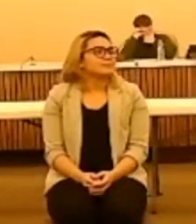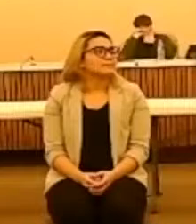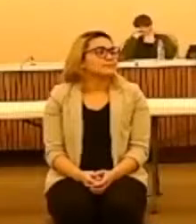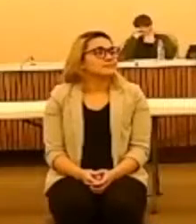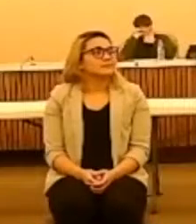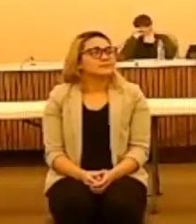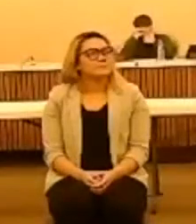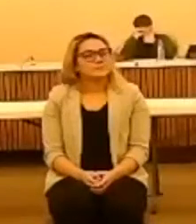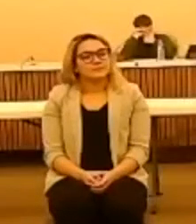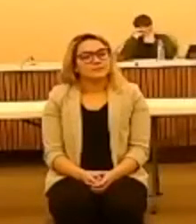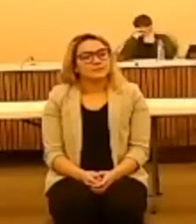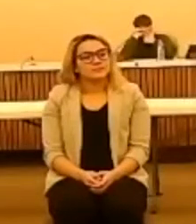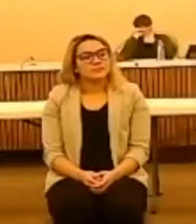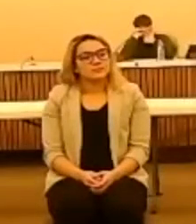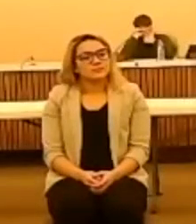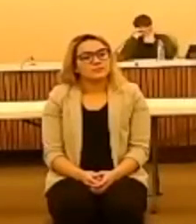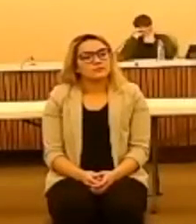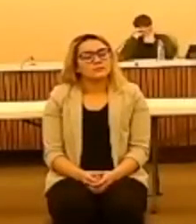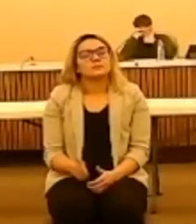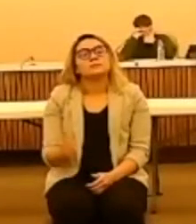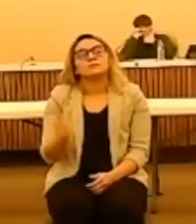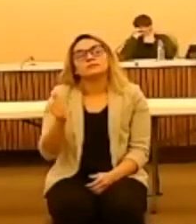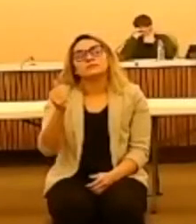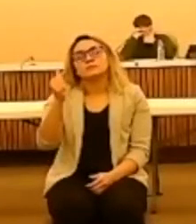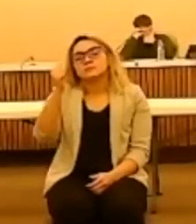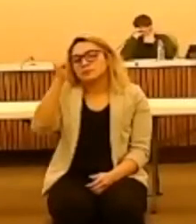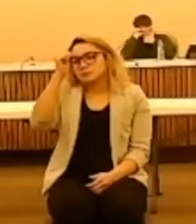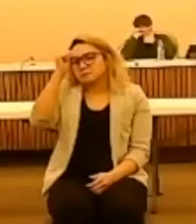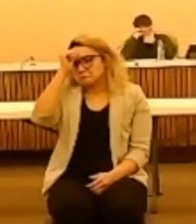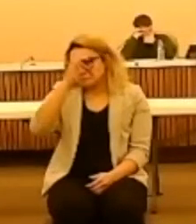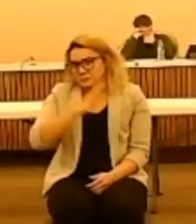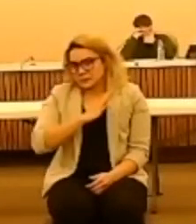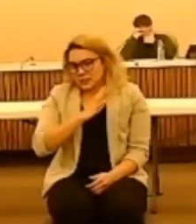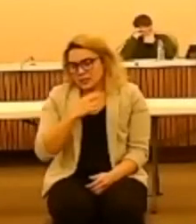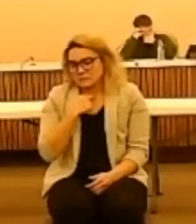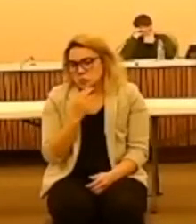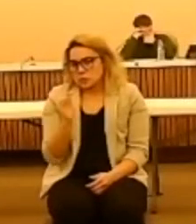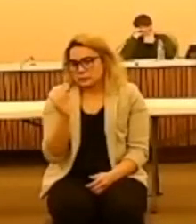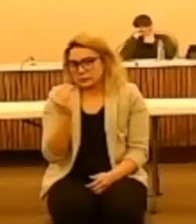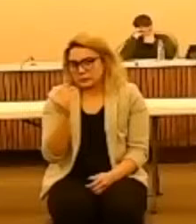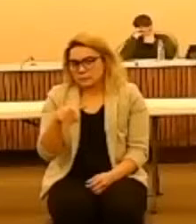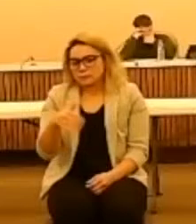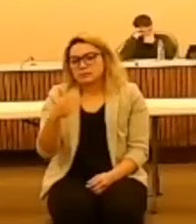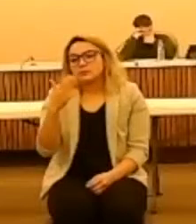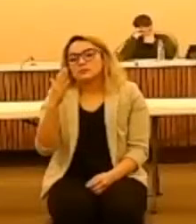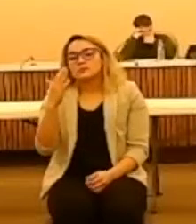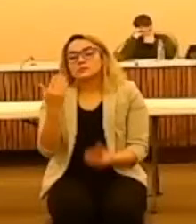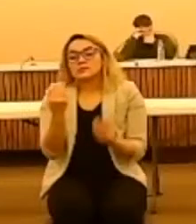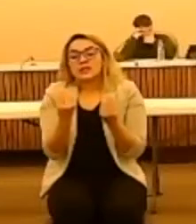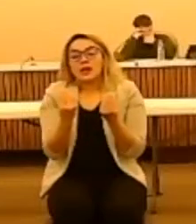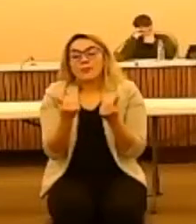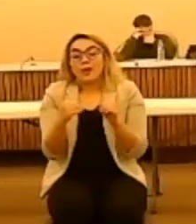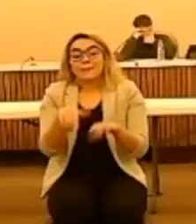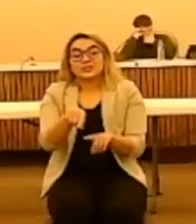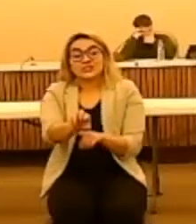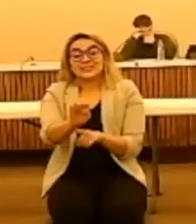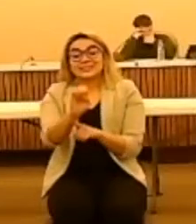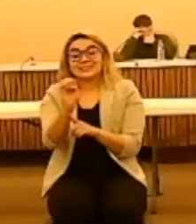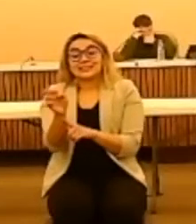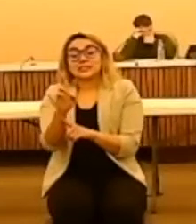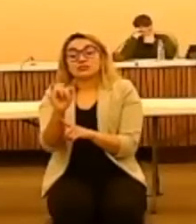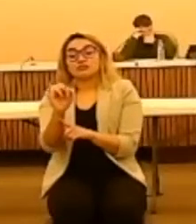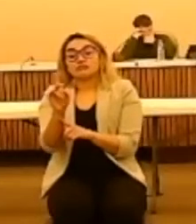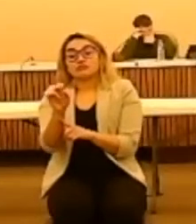Hi, yes, concerning the historical home application for the property on East River Road there,